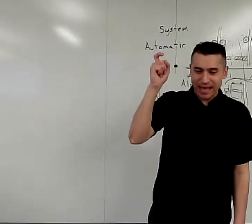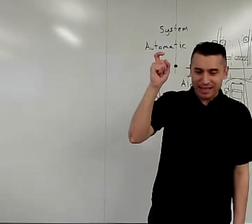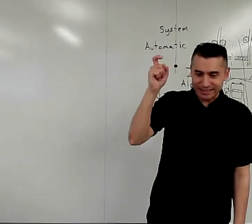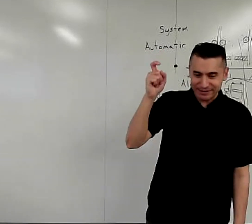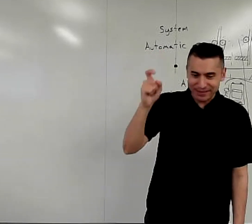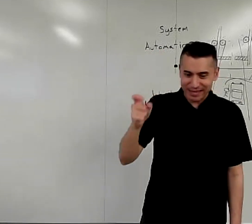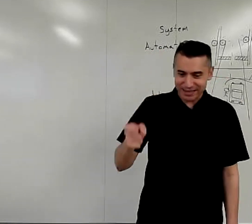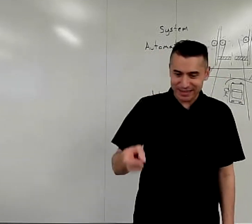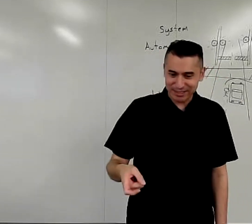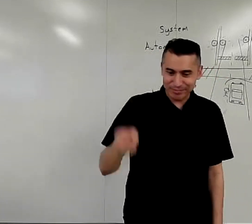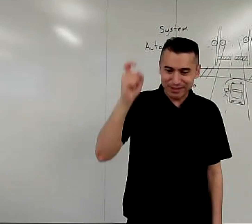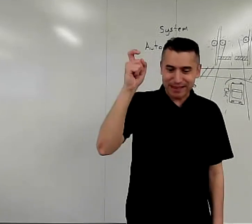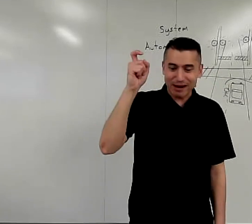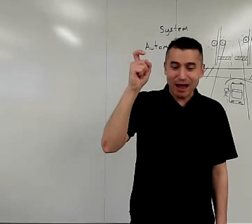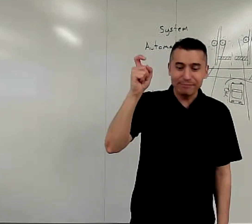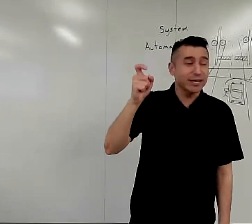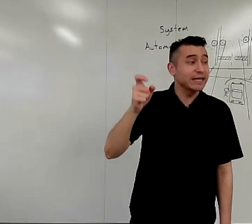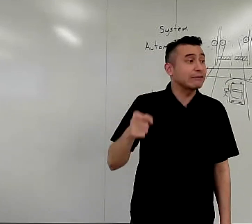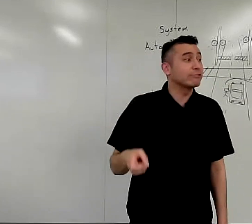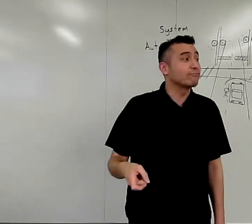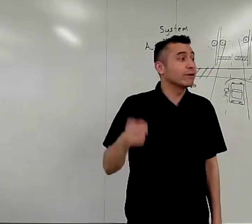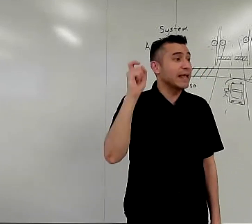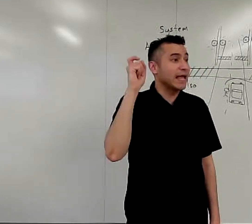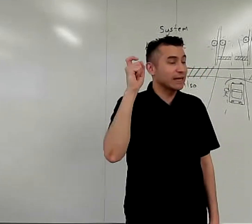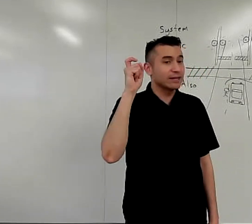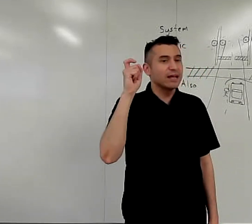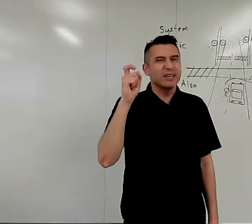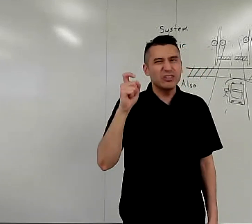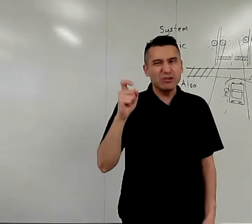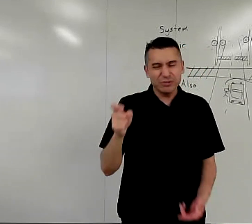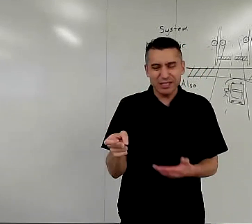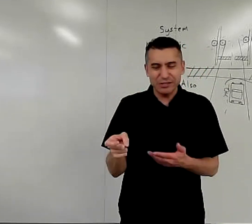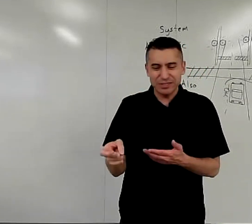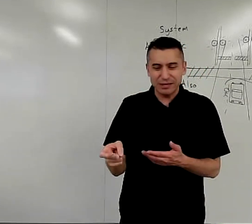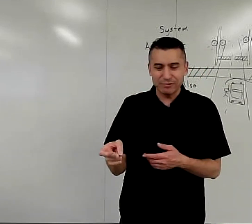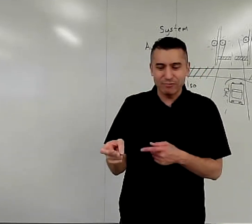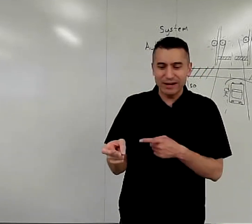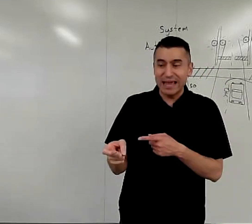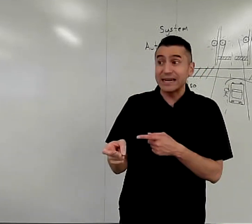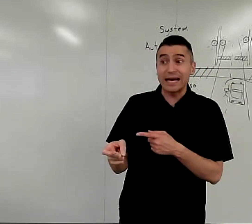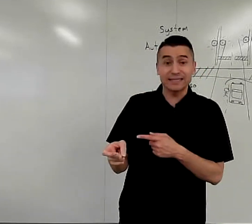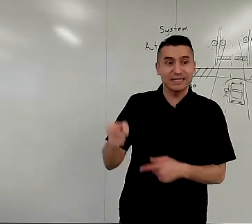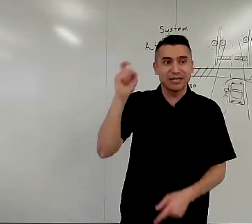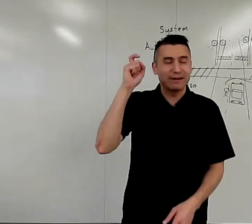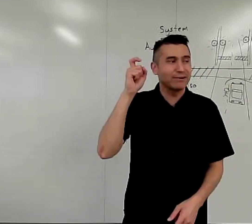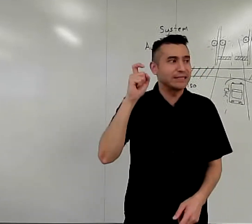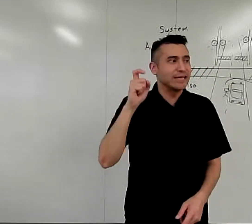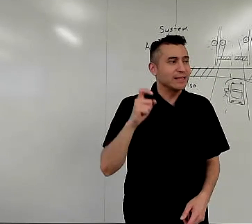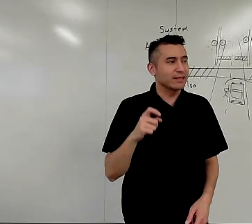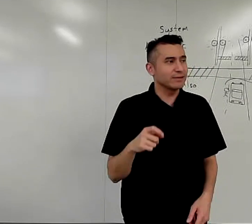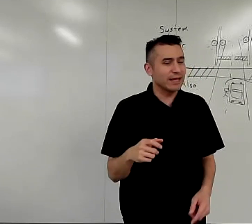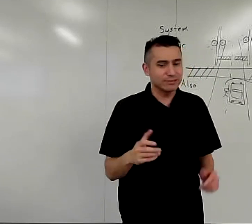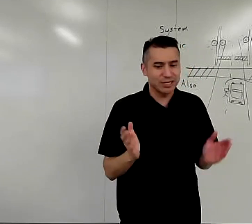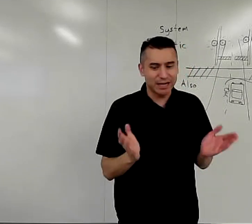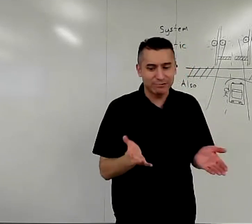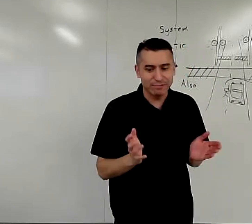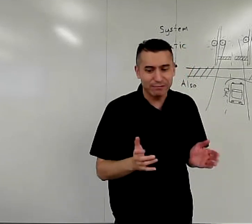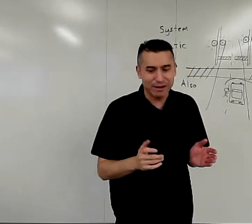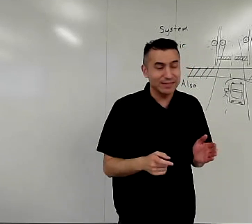Yeah, let's see if they get it in the Zoom chat there. I'm signing it with one hand. Usually you see it with one hand, X handshake nowadays. The other day I was chatting with my wife,